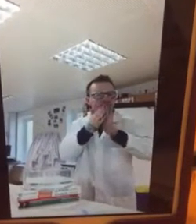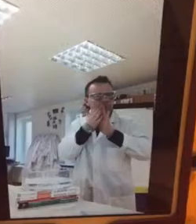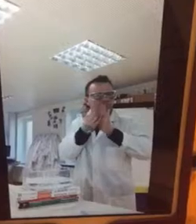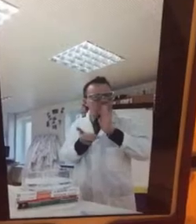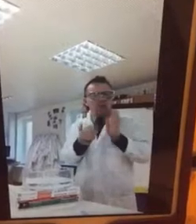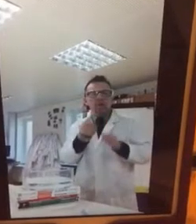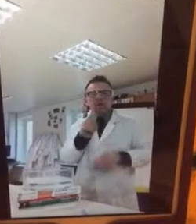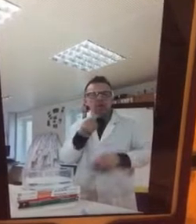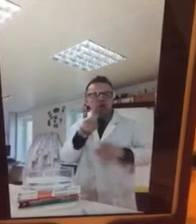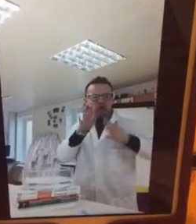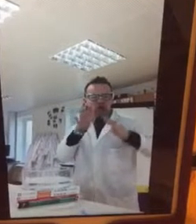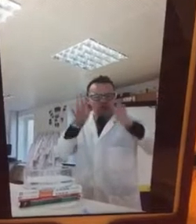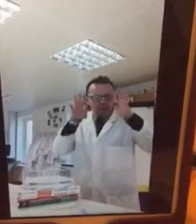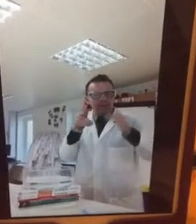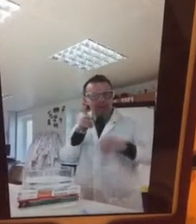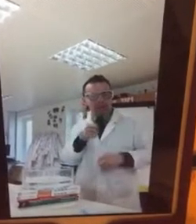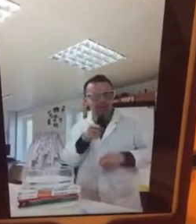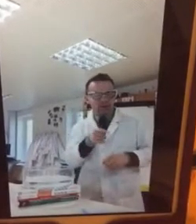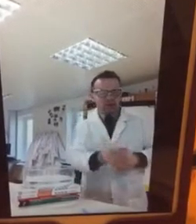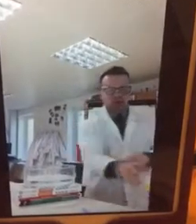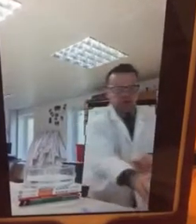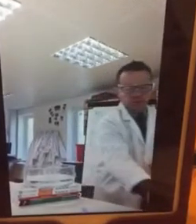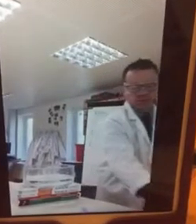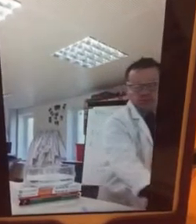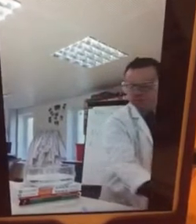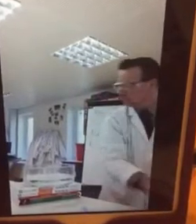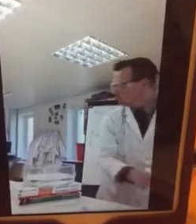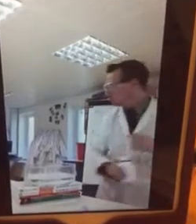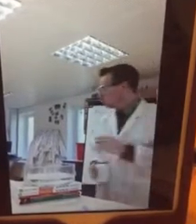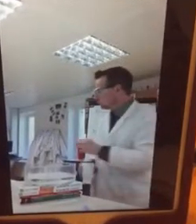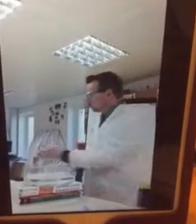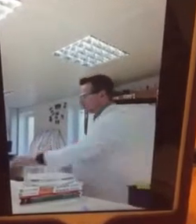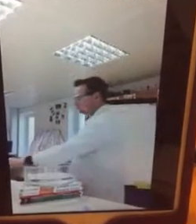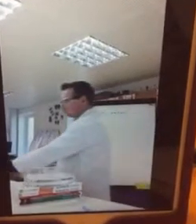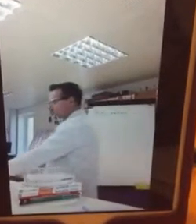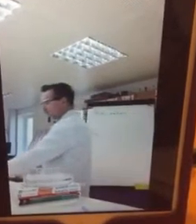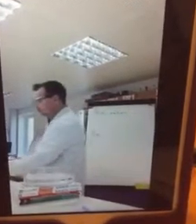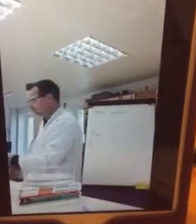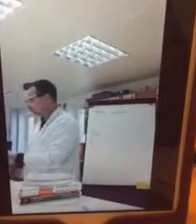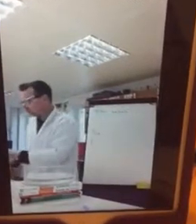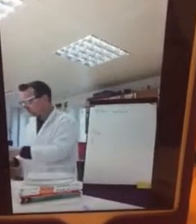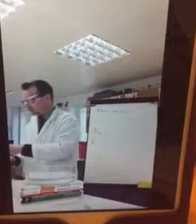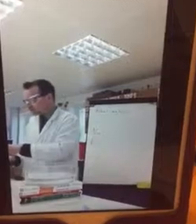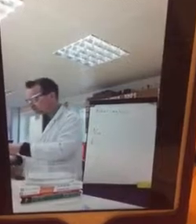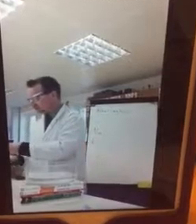So again, it's really soft and comes apart quite easily. And again, it's very shiny as well.